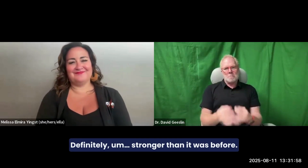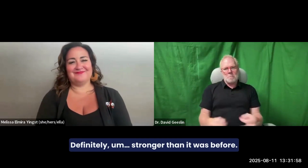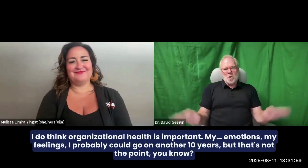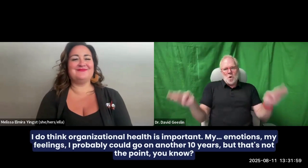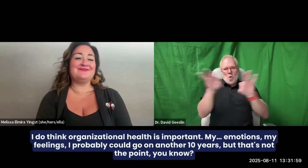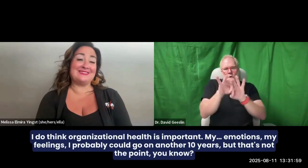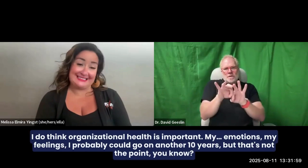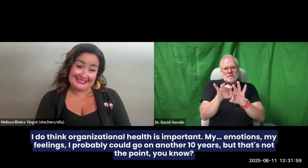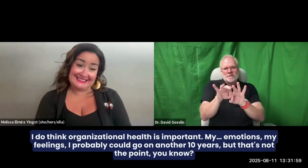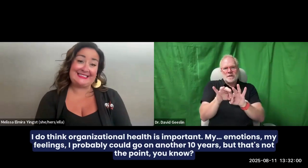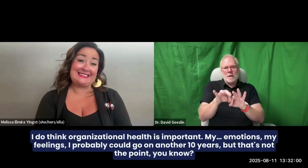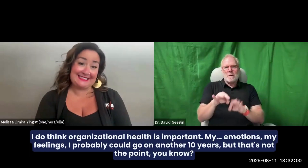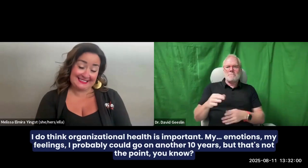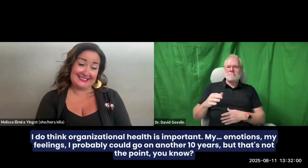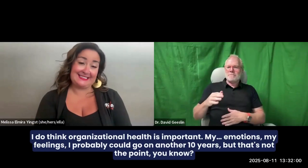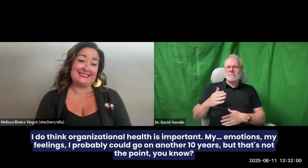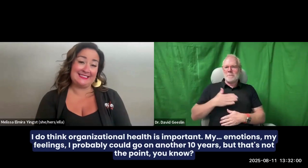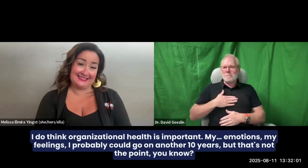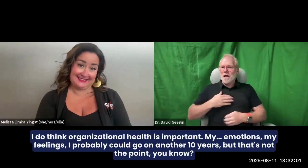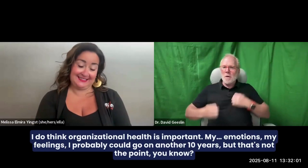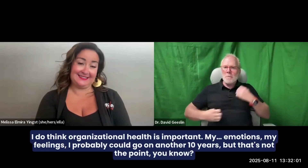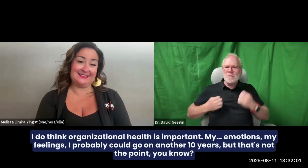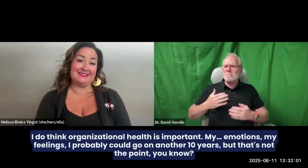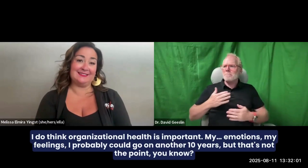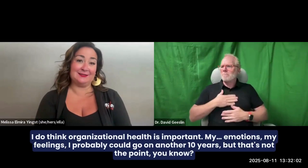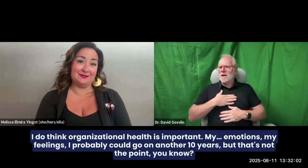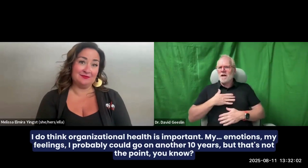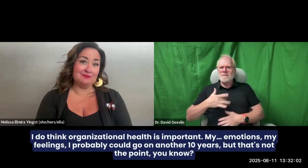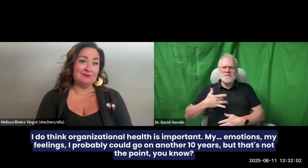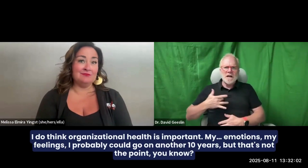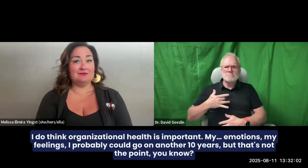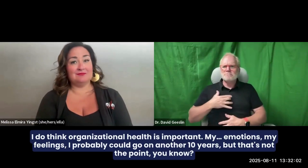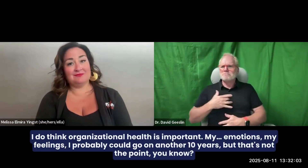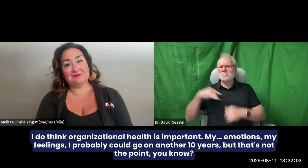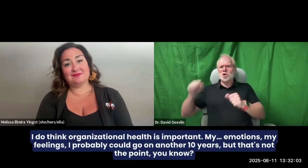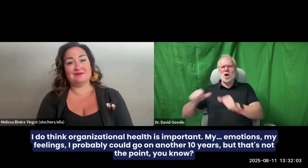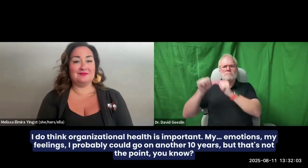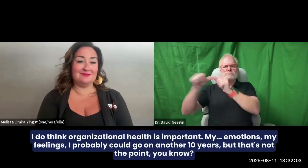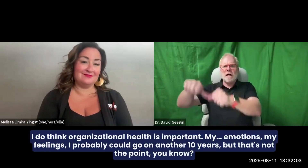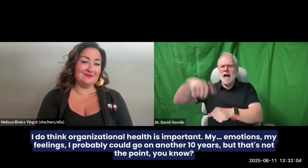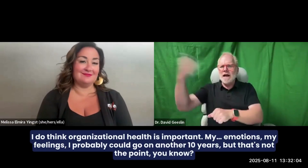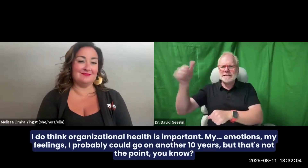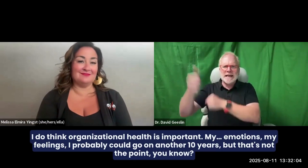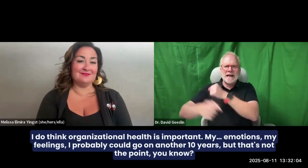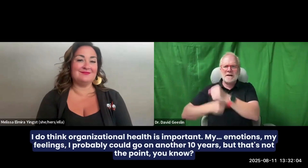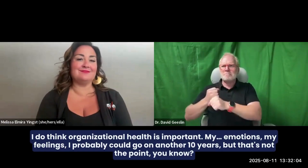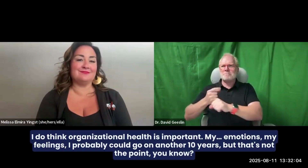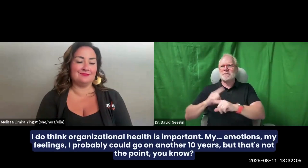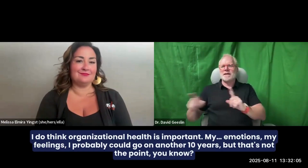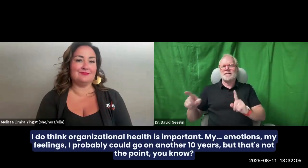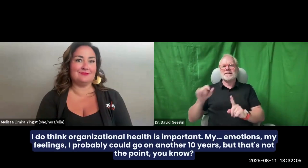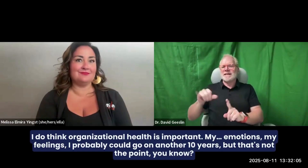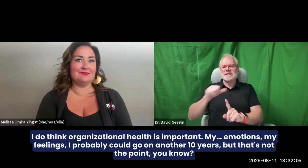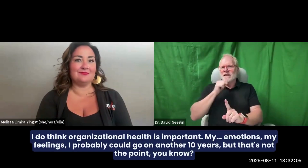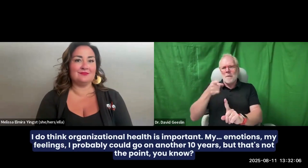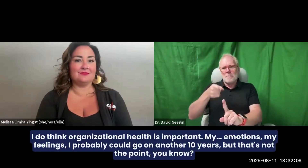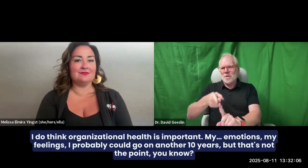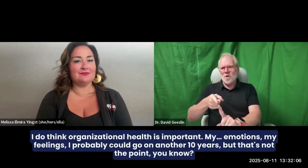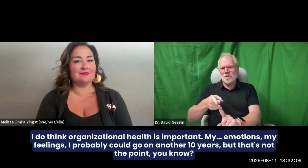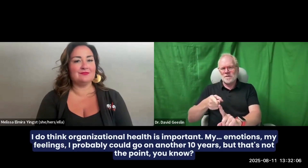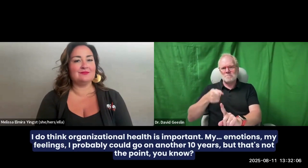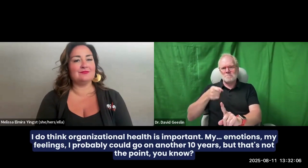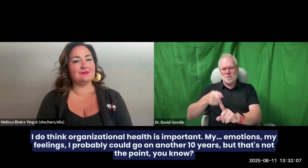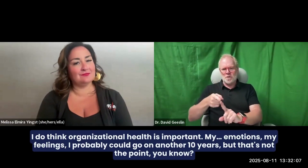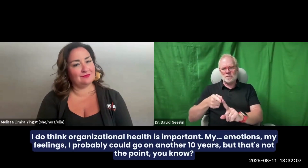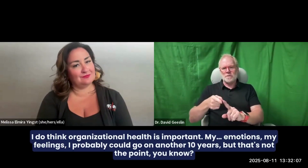was before. I do think organizational health is important. My emotions, my feelings, I probably could go